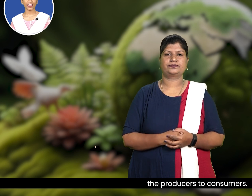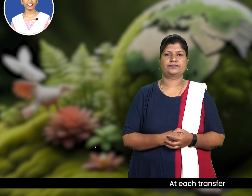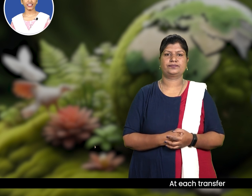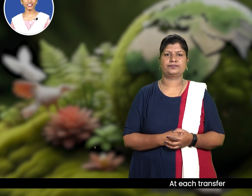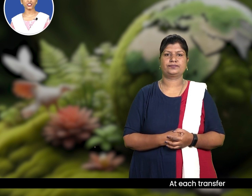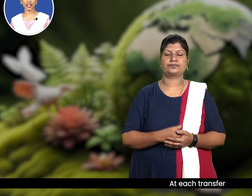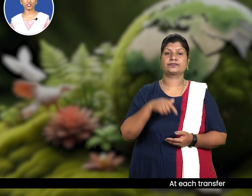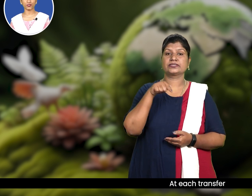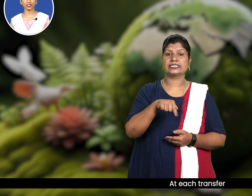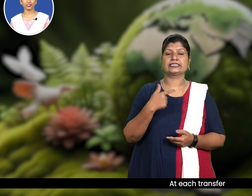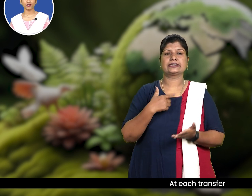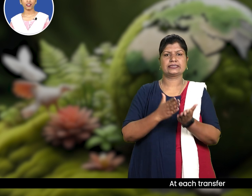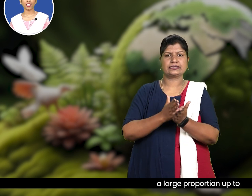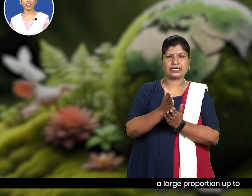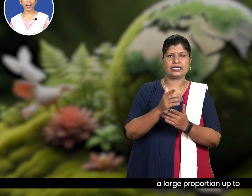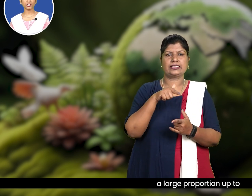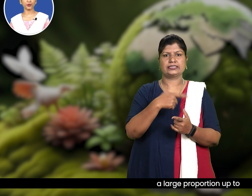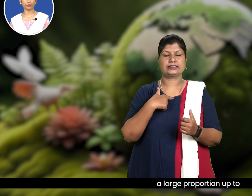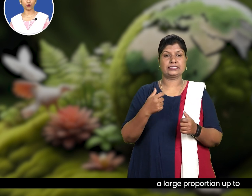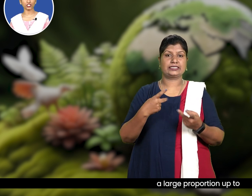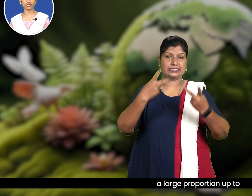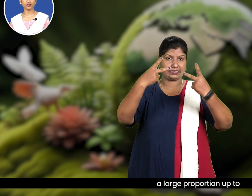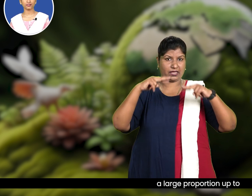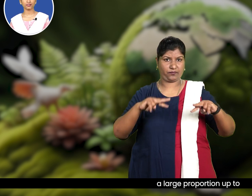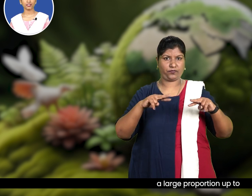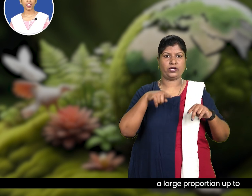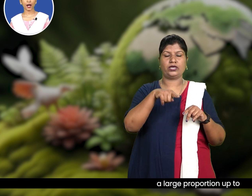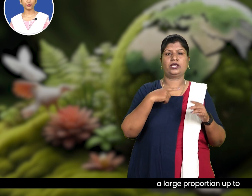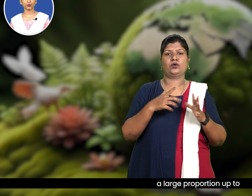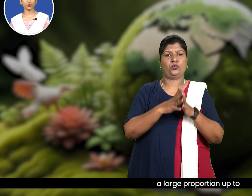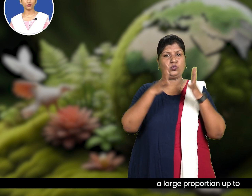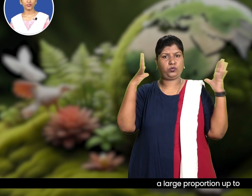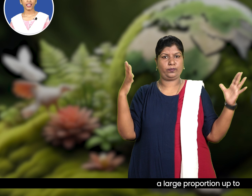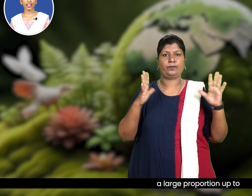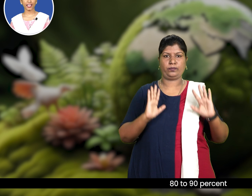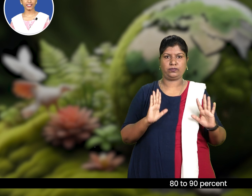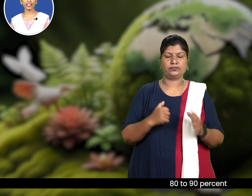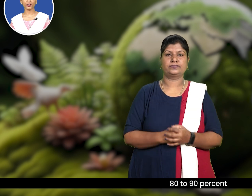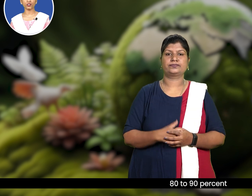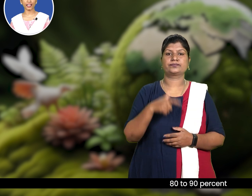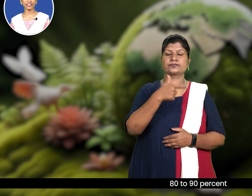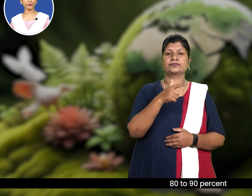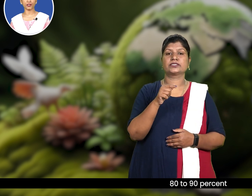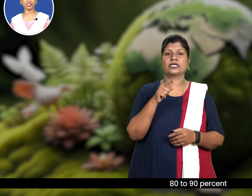At each transfer, a large proportion, up to 80 to